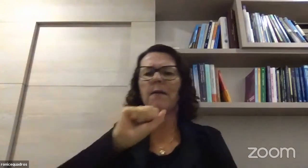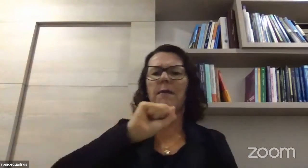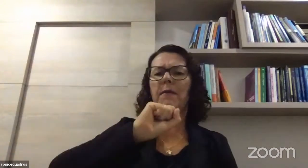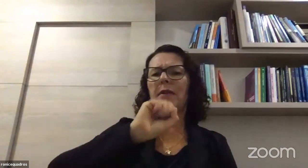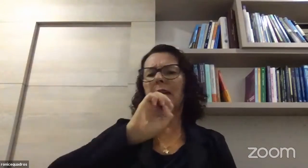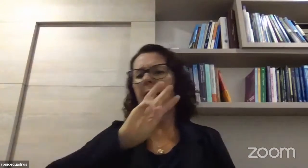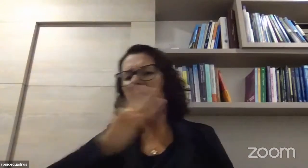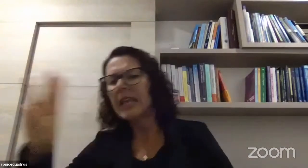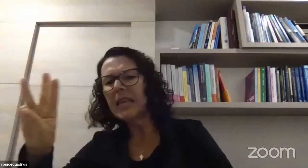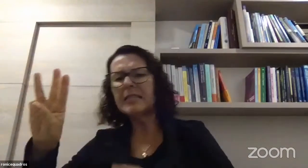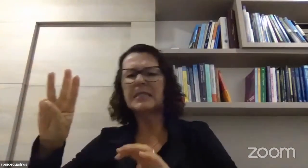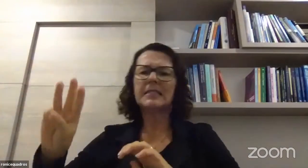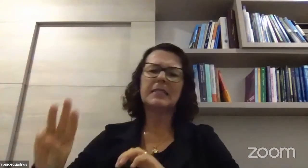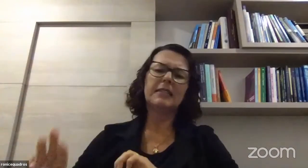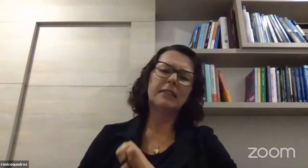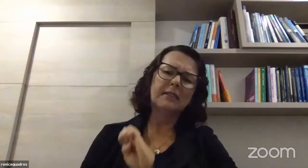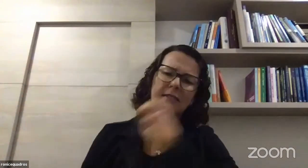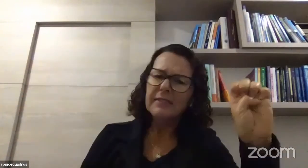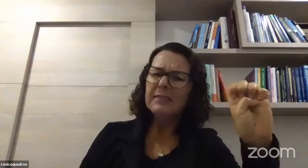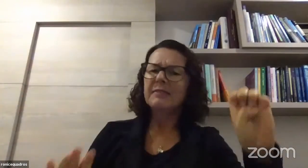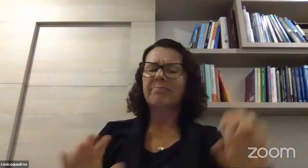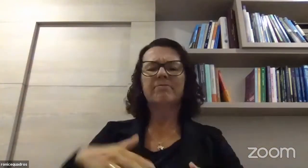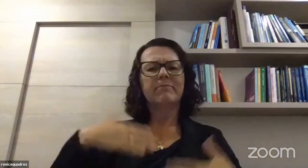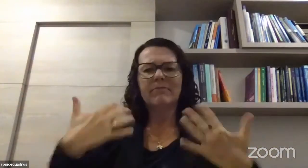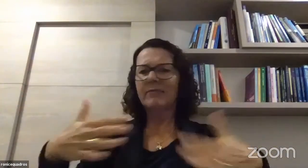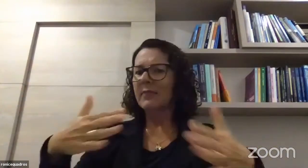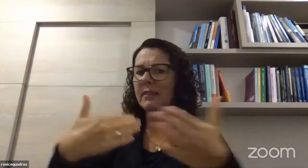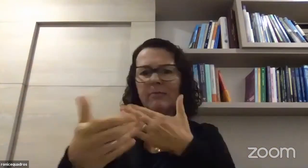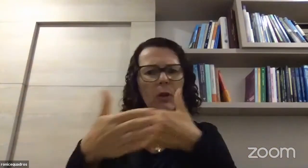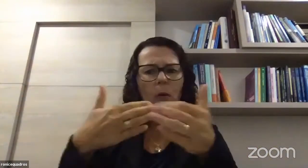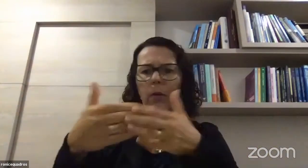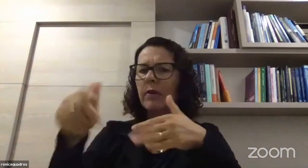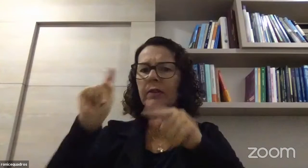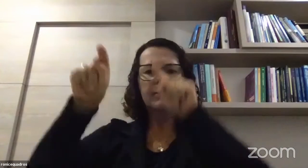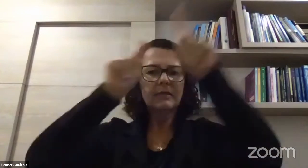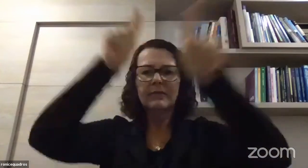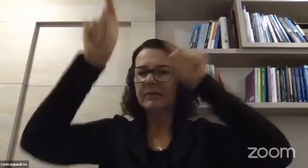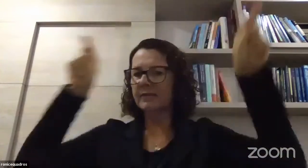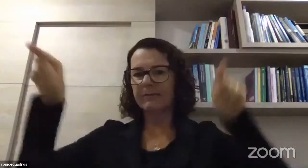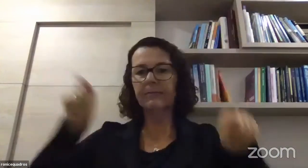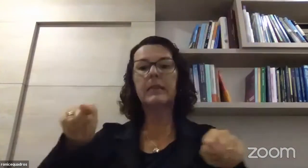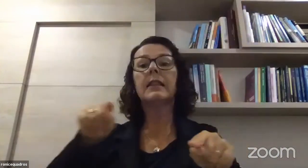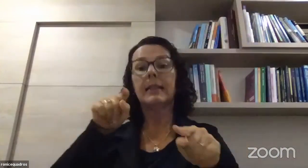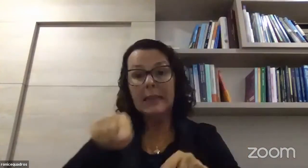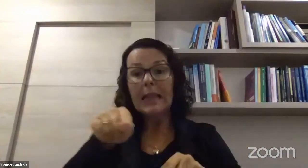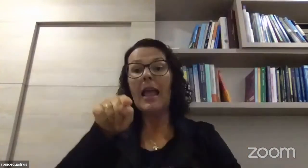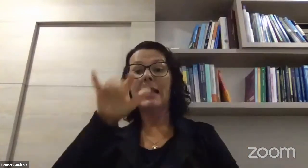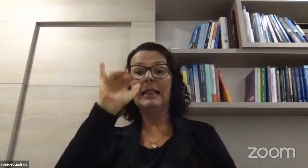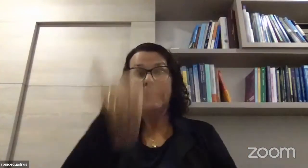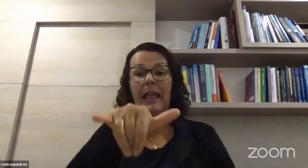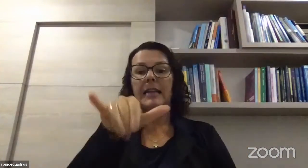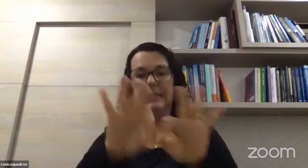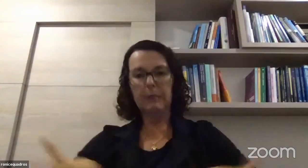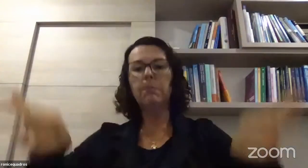Have good researchers in the north and the south and the west and the east.